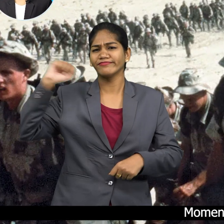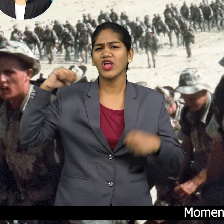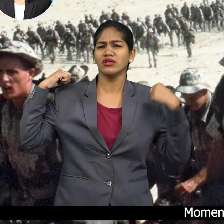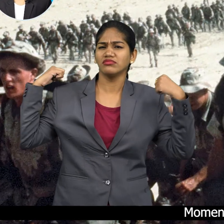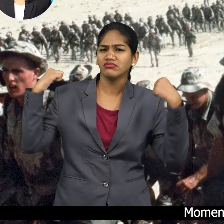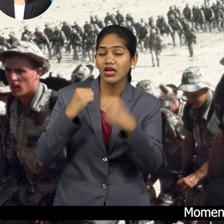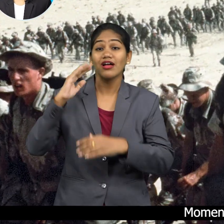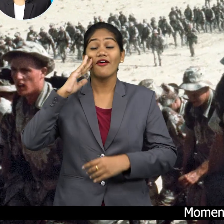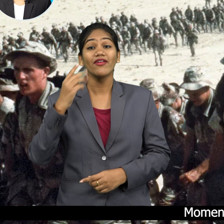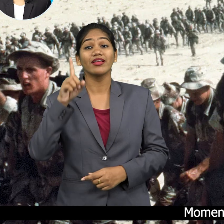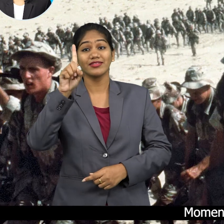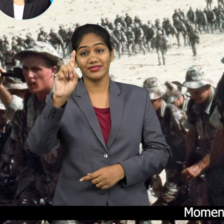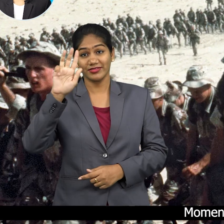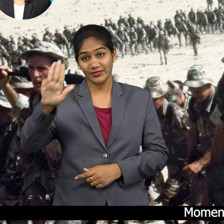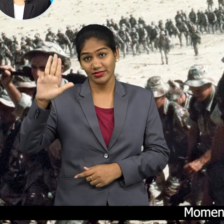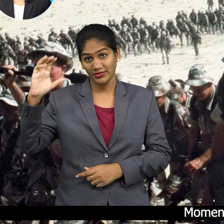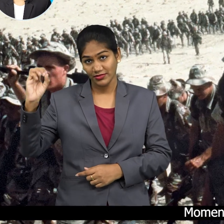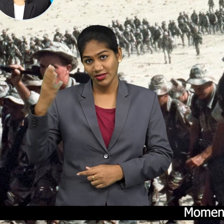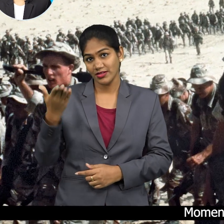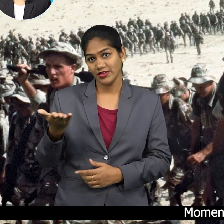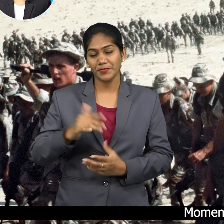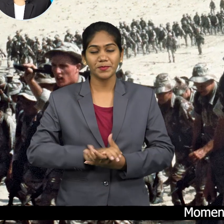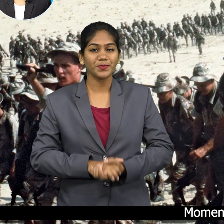Movements in 1990s.